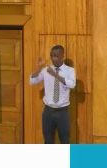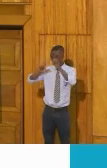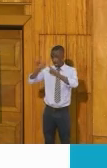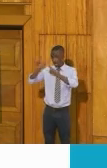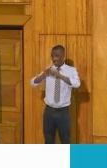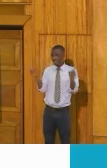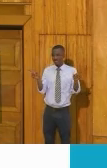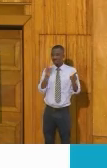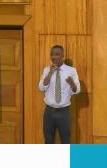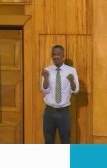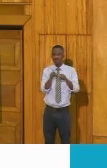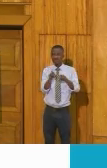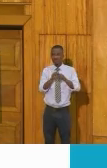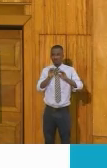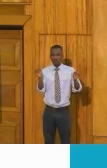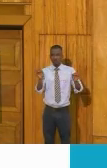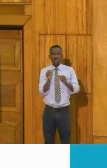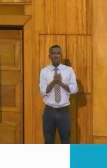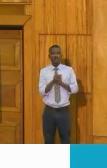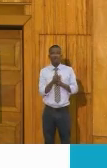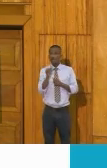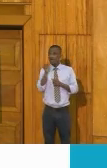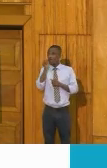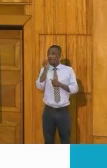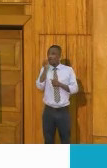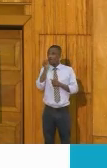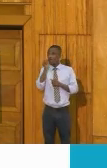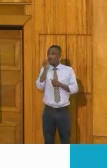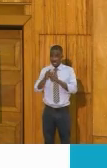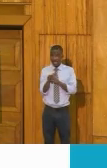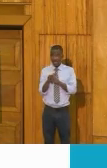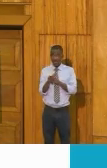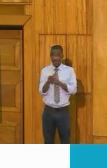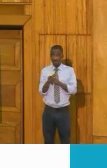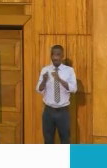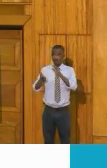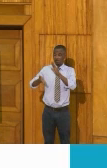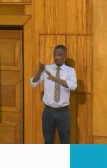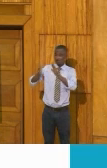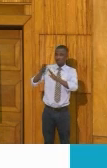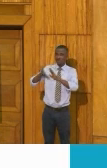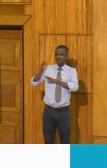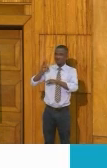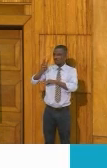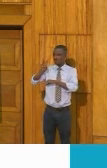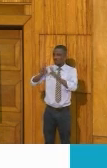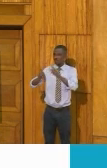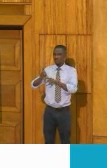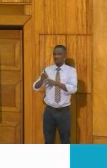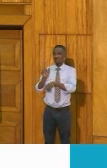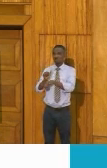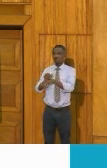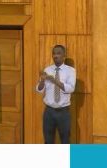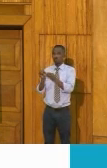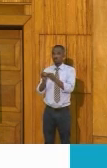In fact, one of the things we see in private laboratories is that 1 or 2 persons can actually do the testing compared to the number of people we see in the